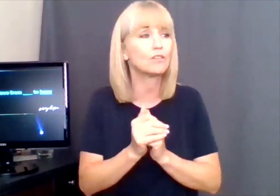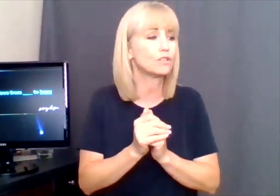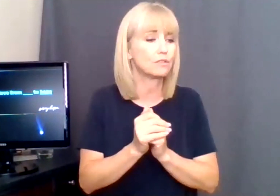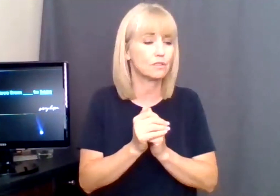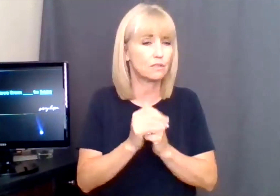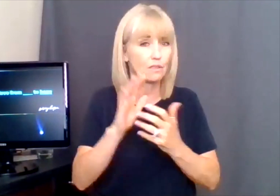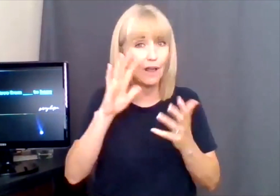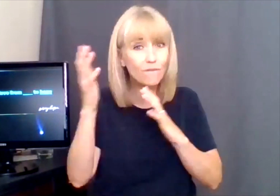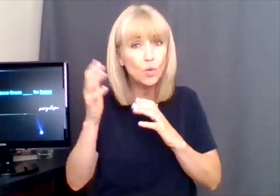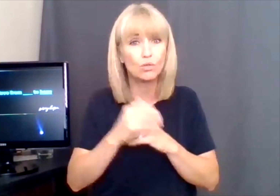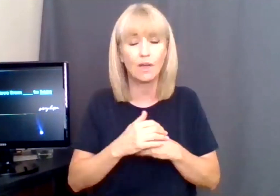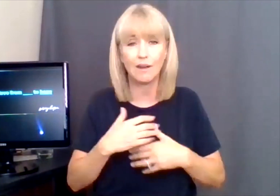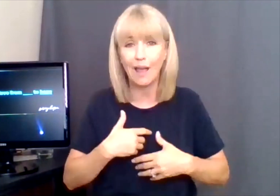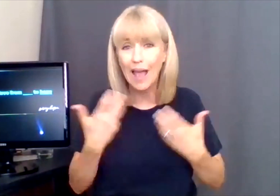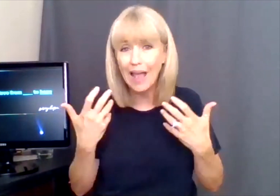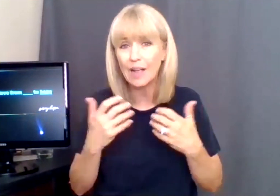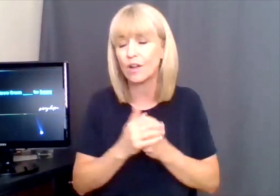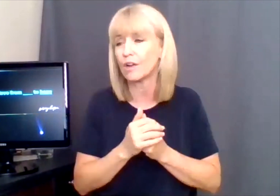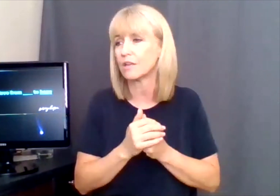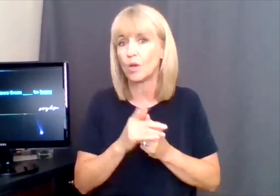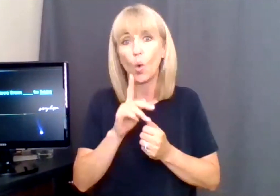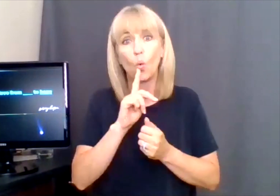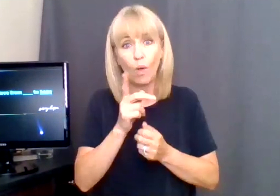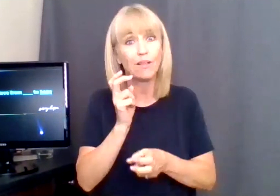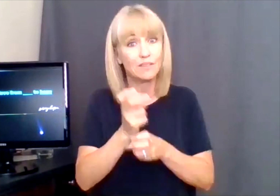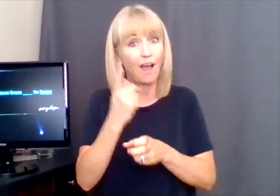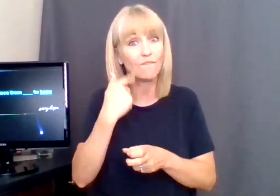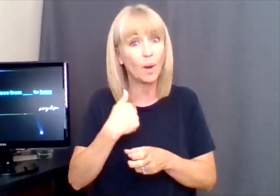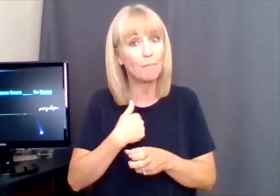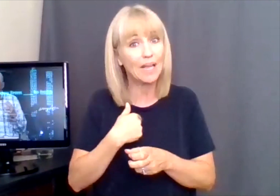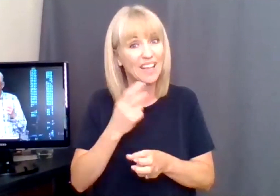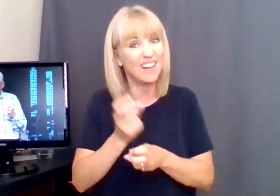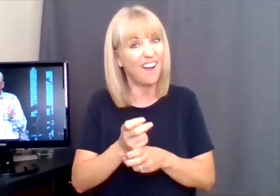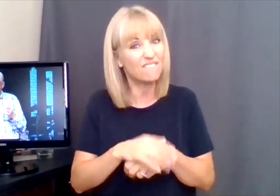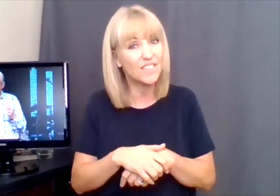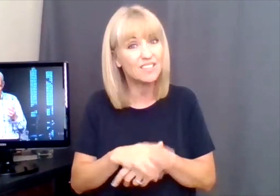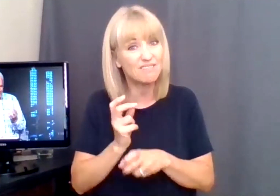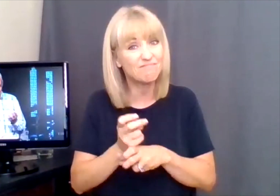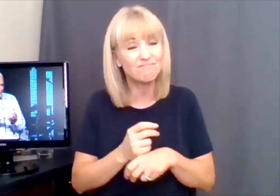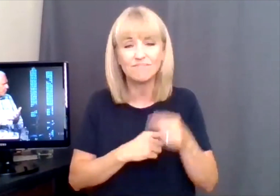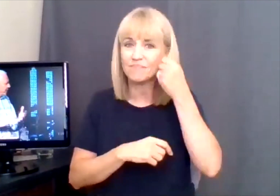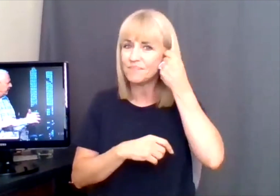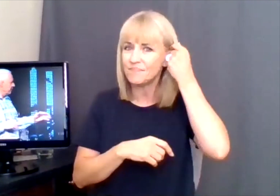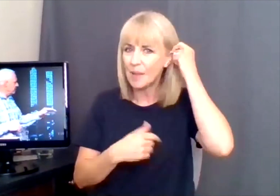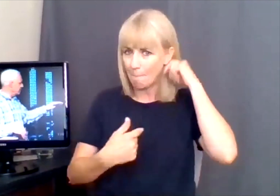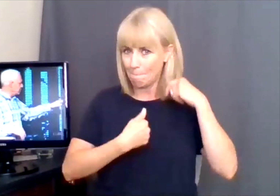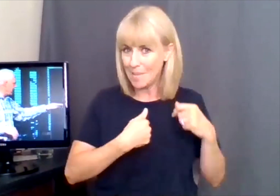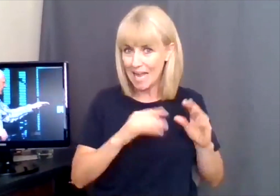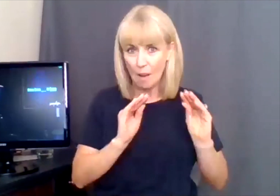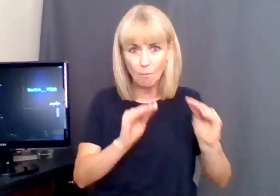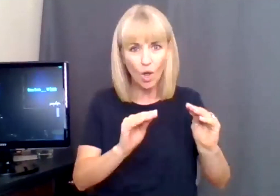anger. And it's just been one of the hardest weeks I've had for a long time. And it's just been real hard. Mine, I don't know what I would put in there.